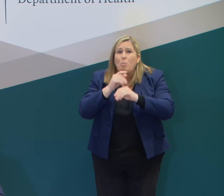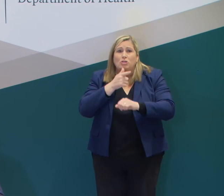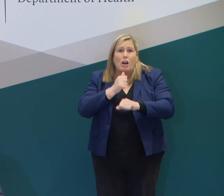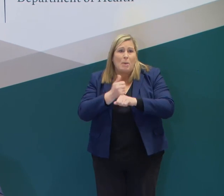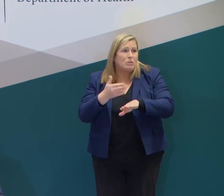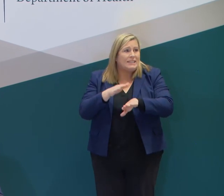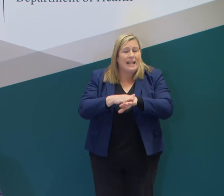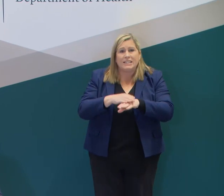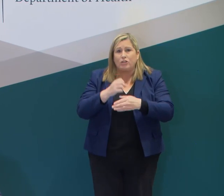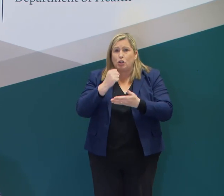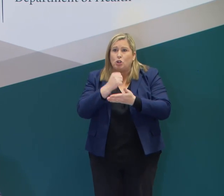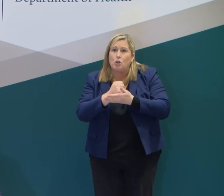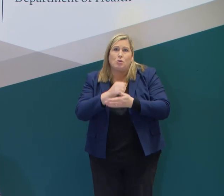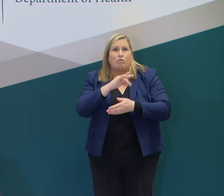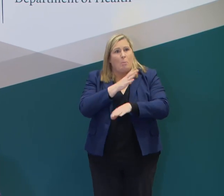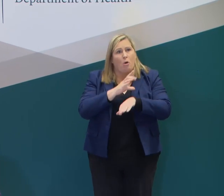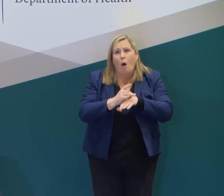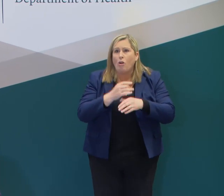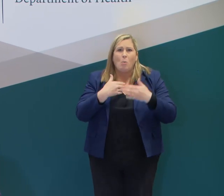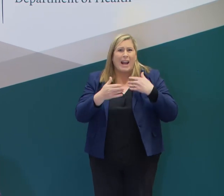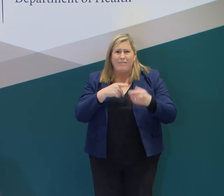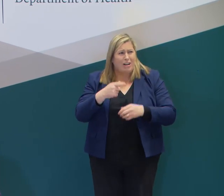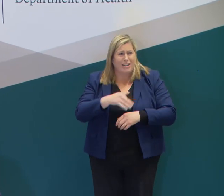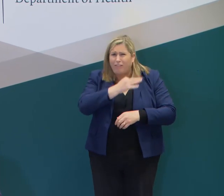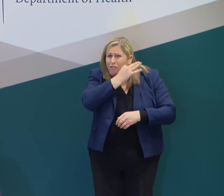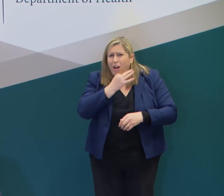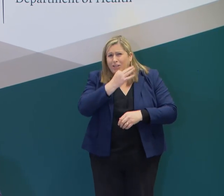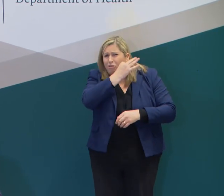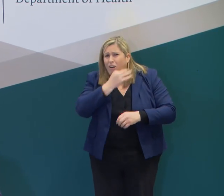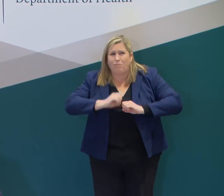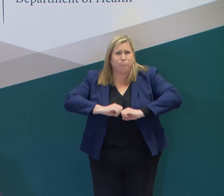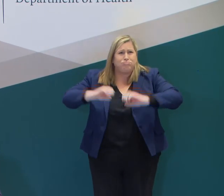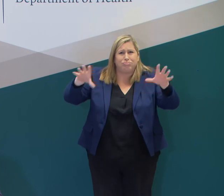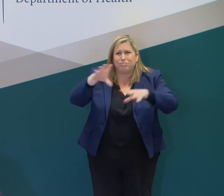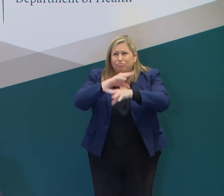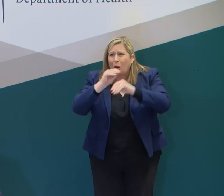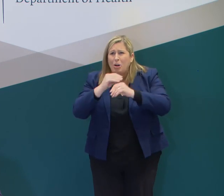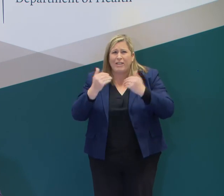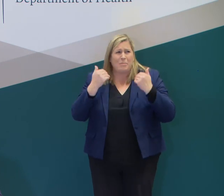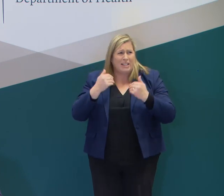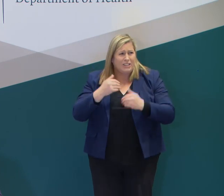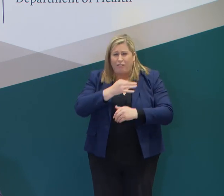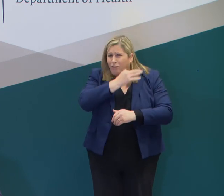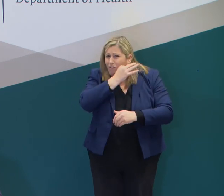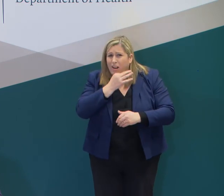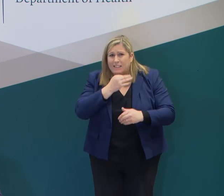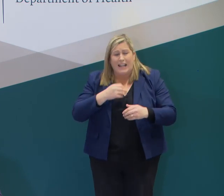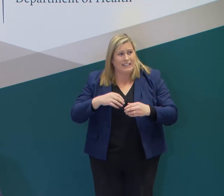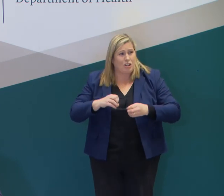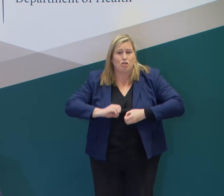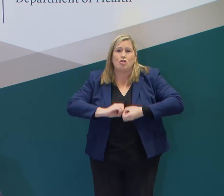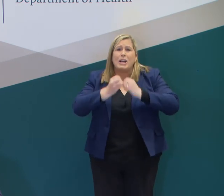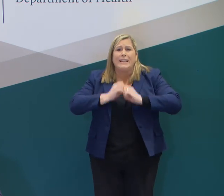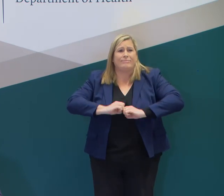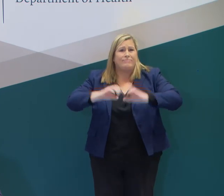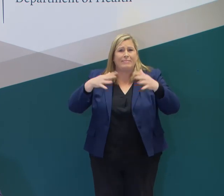among students in Cork or otherwise, are totally unfounded and have no basis, in fact, and serve only to create anxiety where there